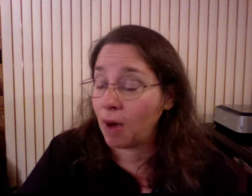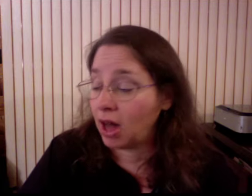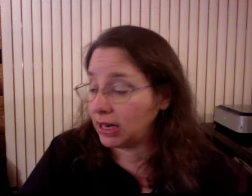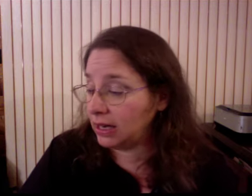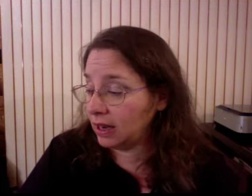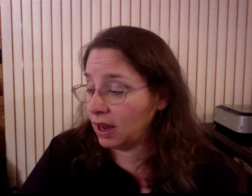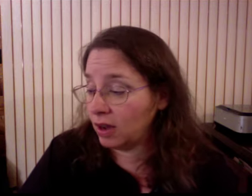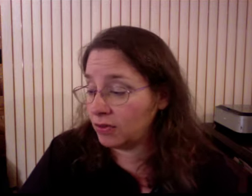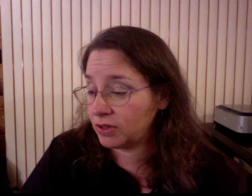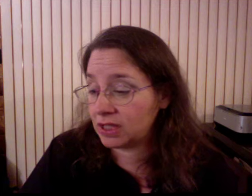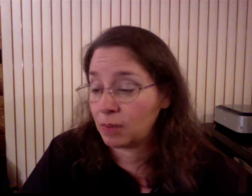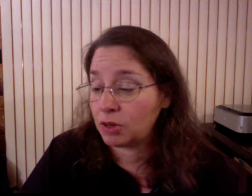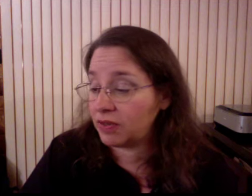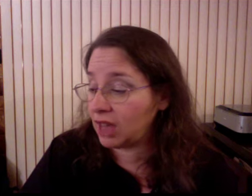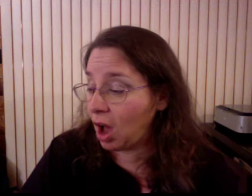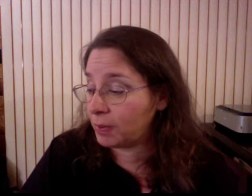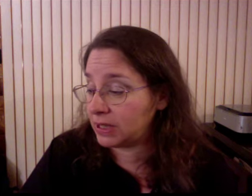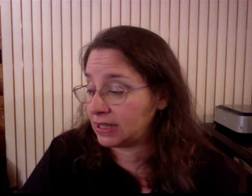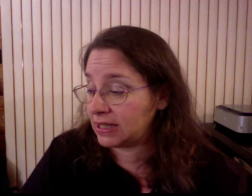body of someone of the opposite sex